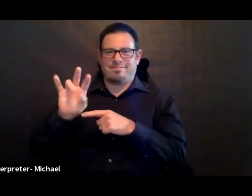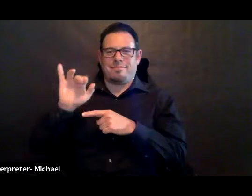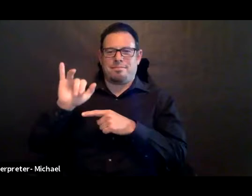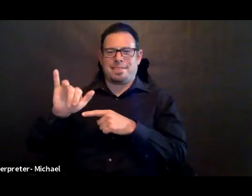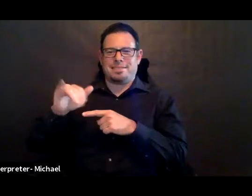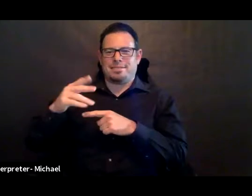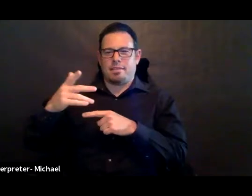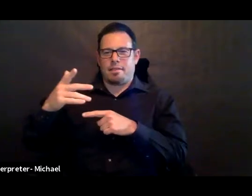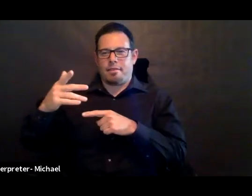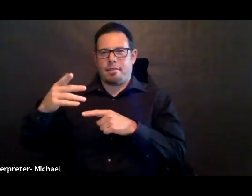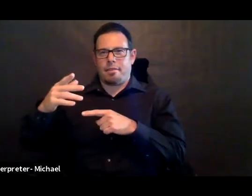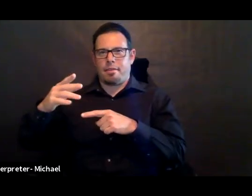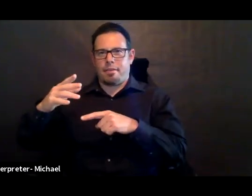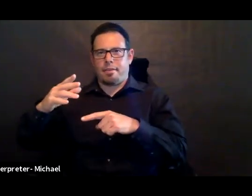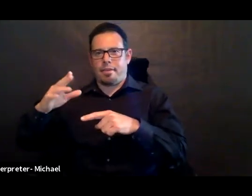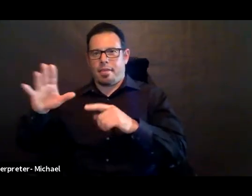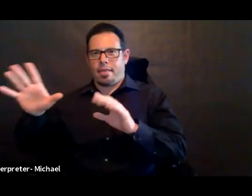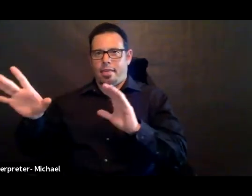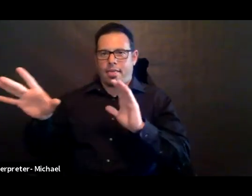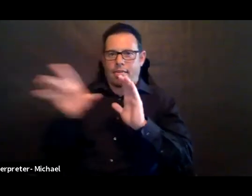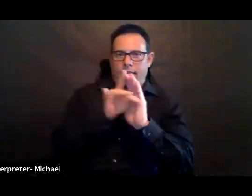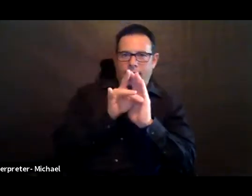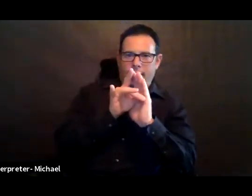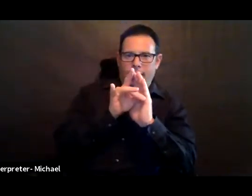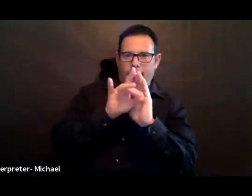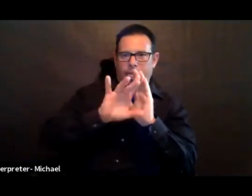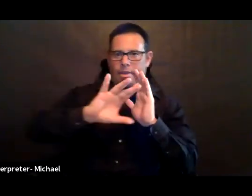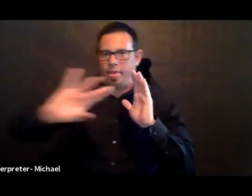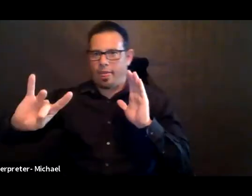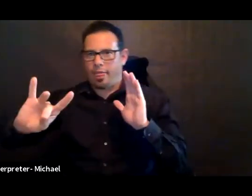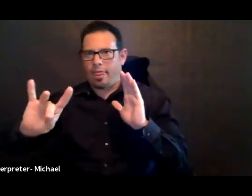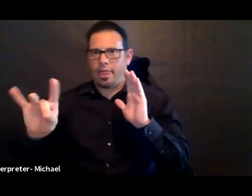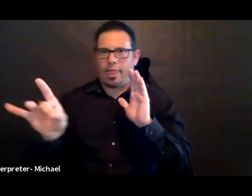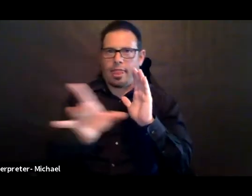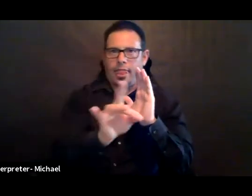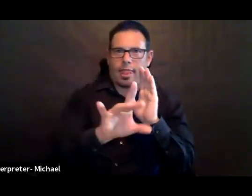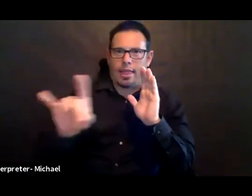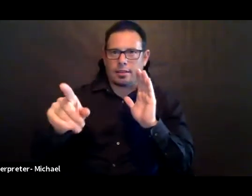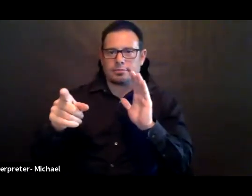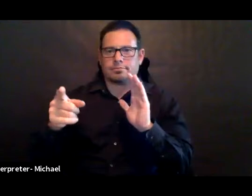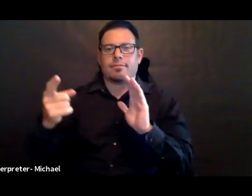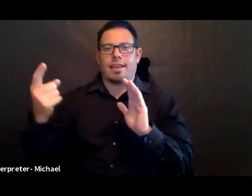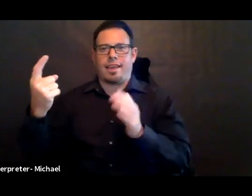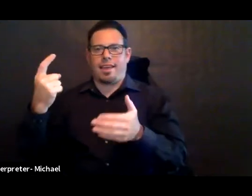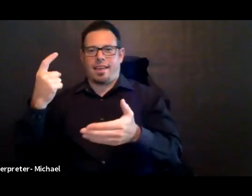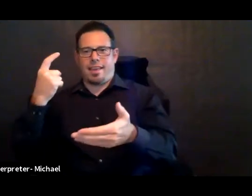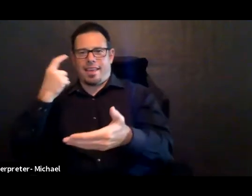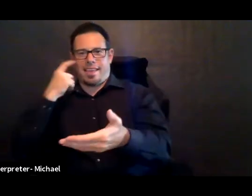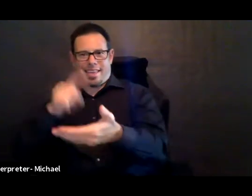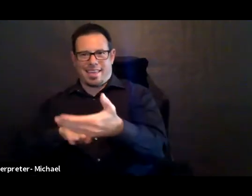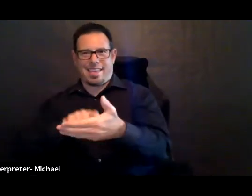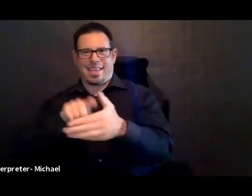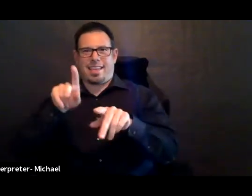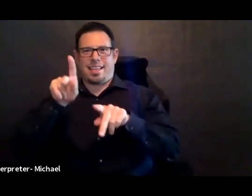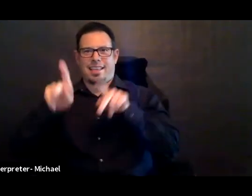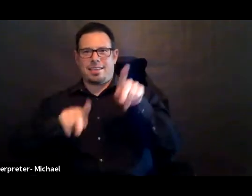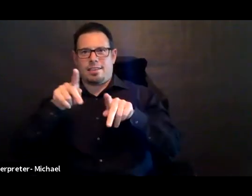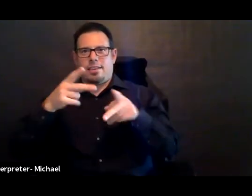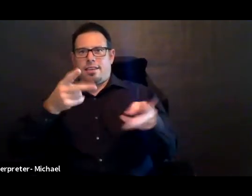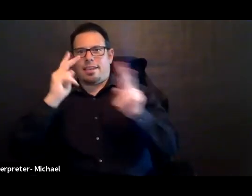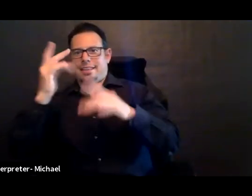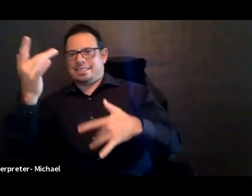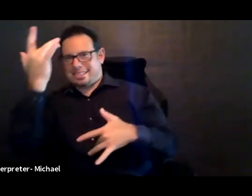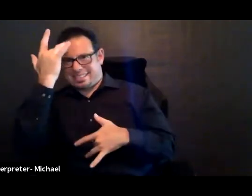we're certainly seeing that Delta variants are contributing to the breakthrough, but then that